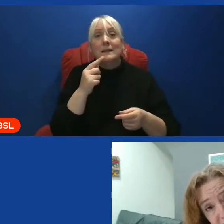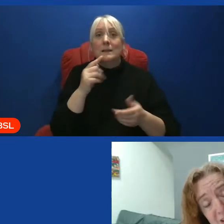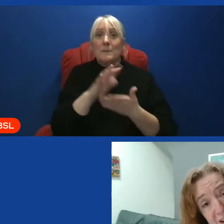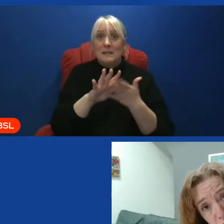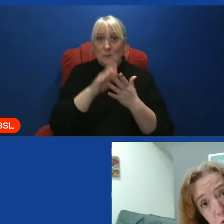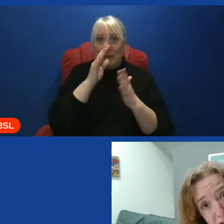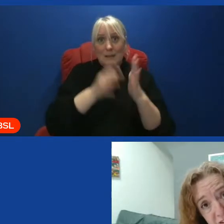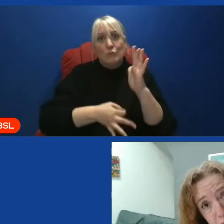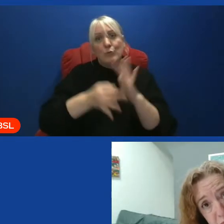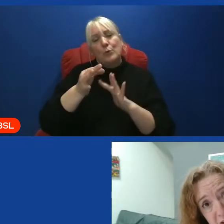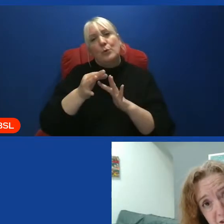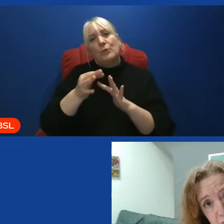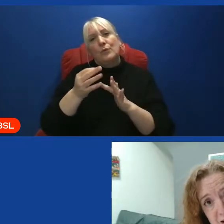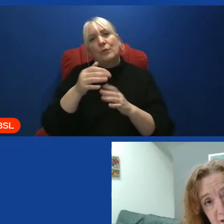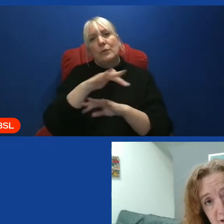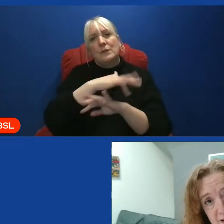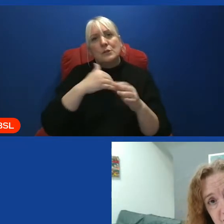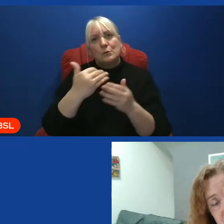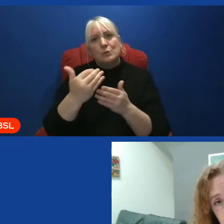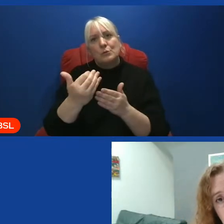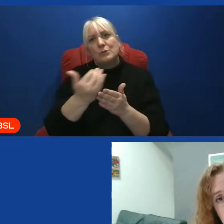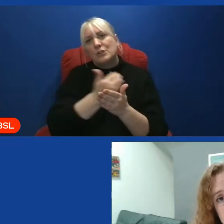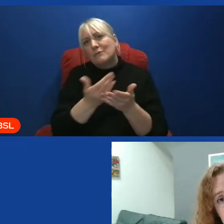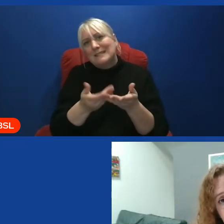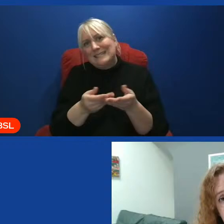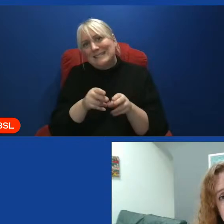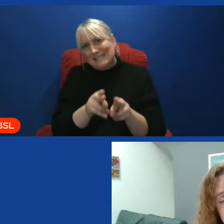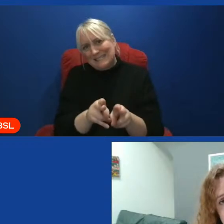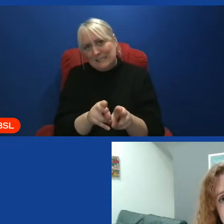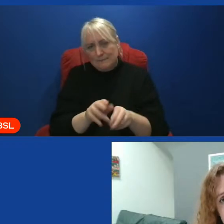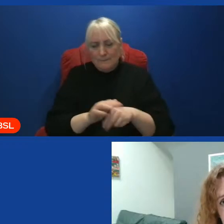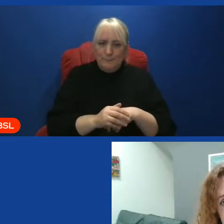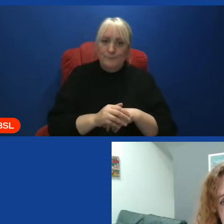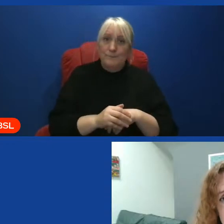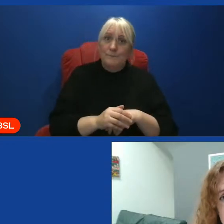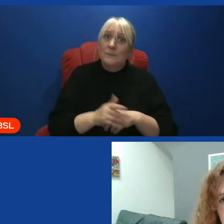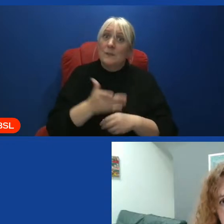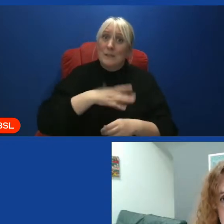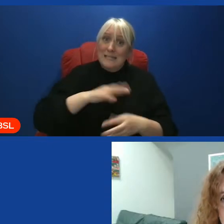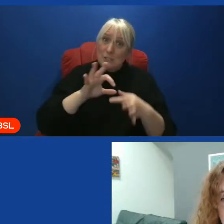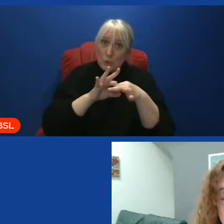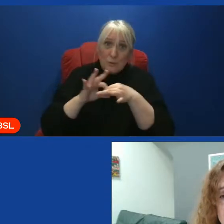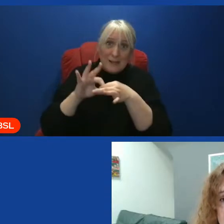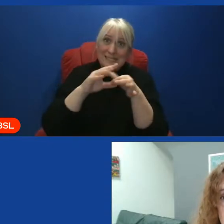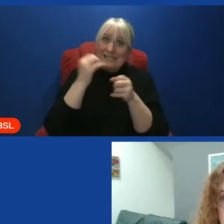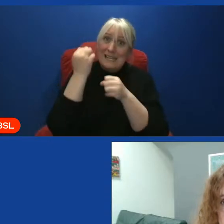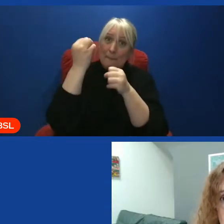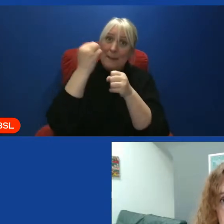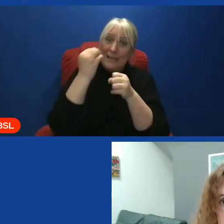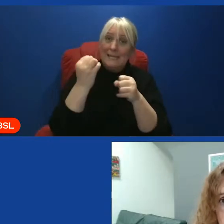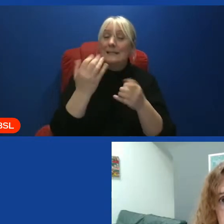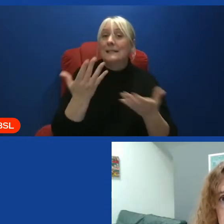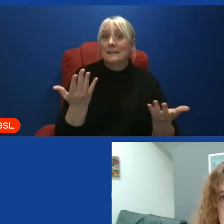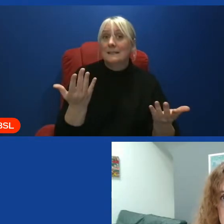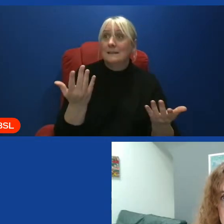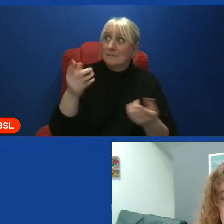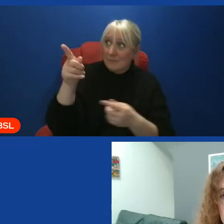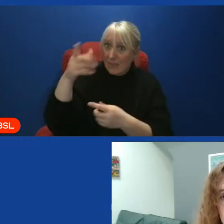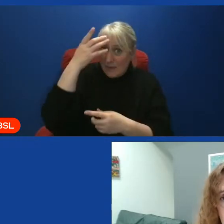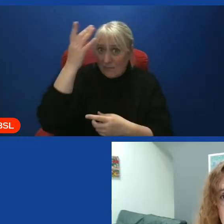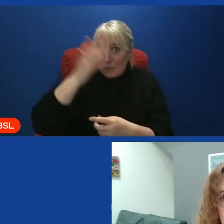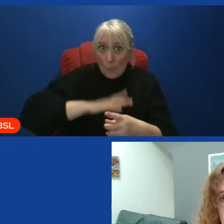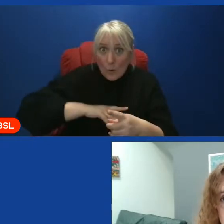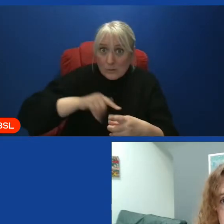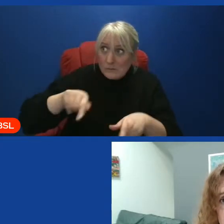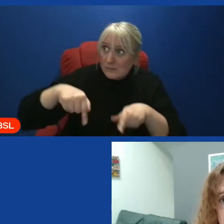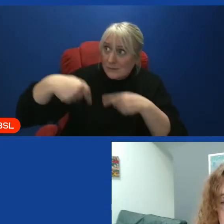system. That's what this government needs to recognise, that there will be a united campaign of opposition. Is that really what they want, you know,